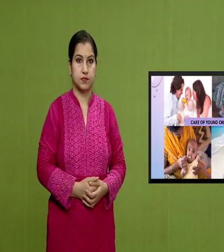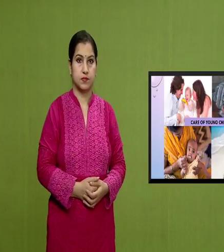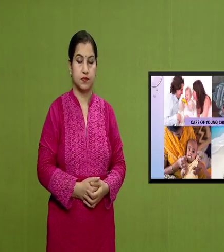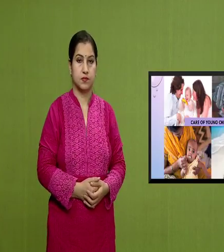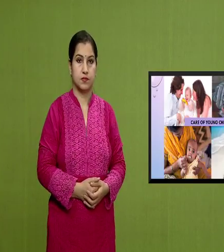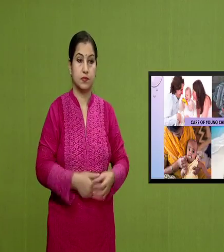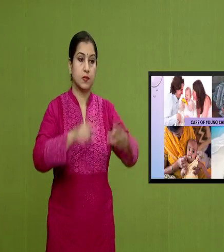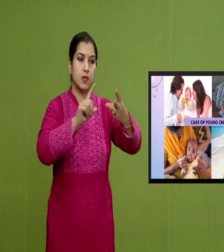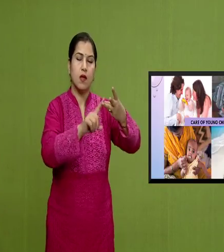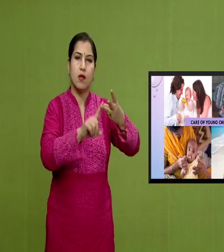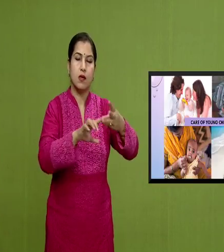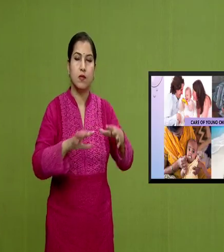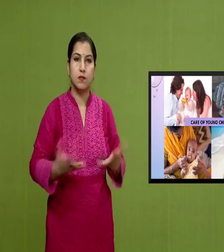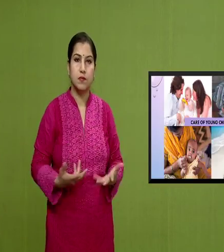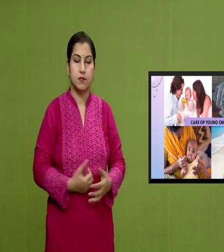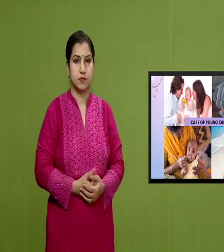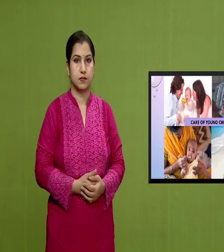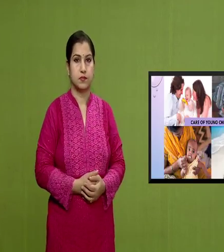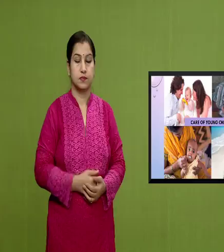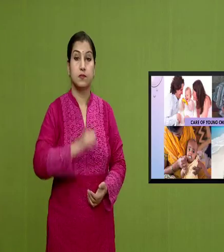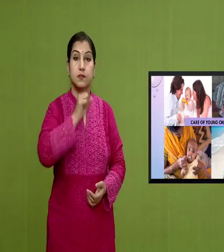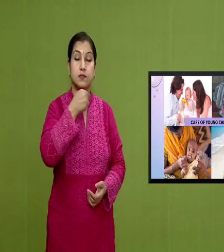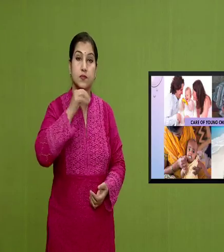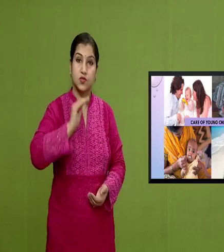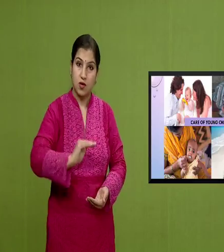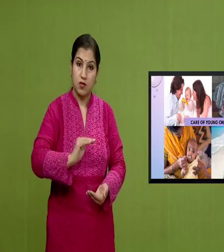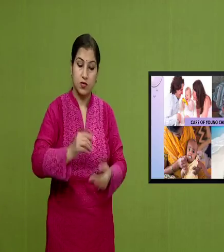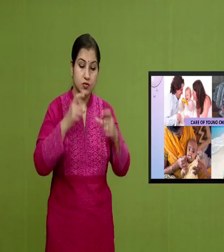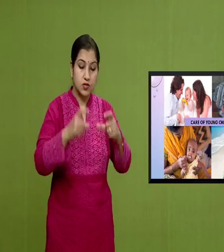Third, care of young children.